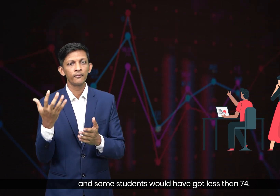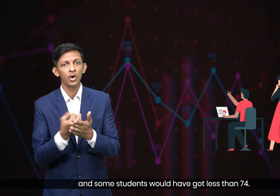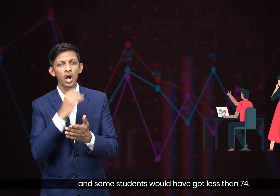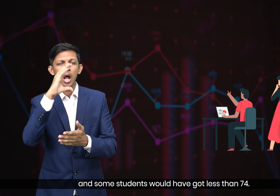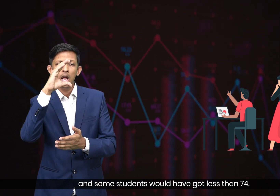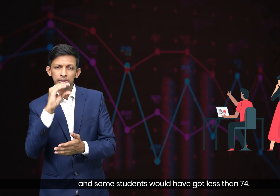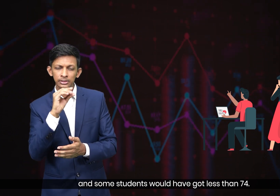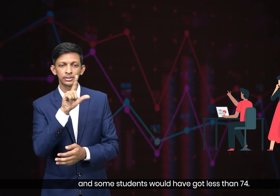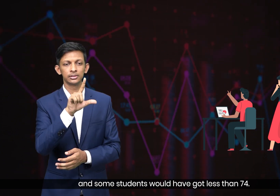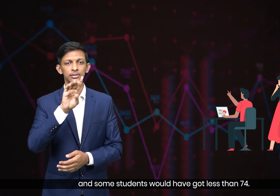74.